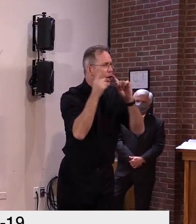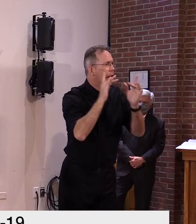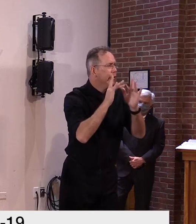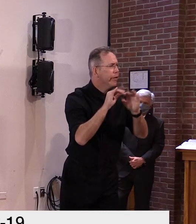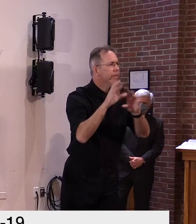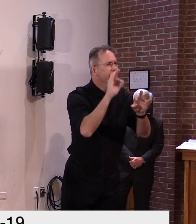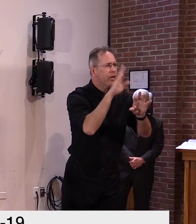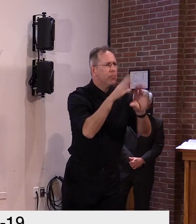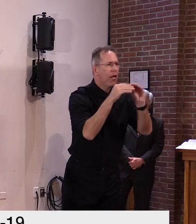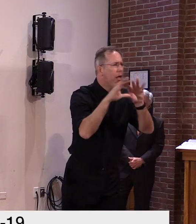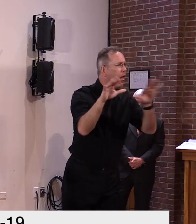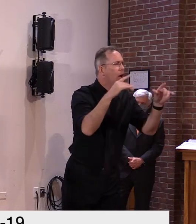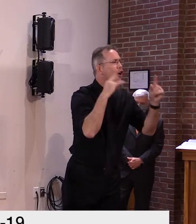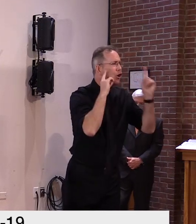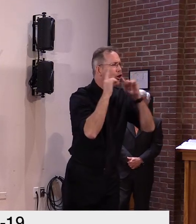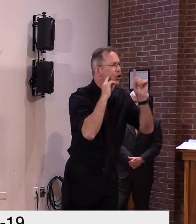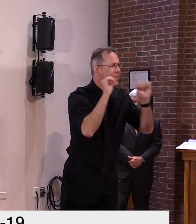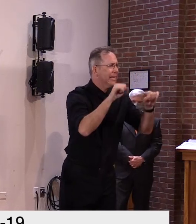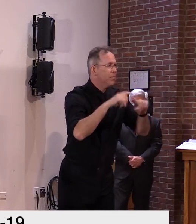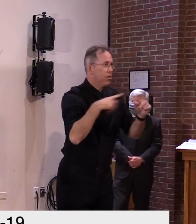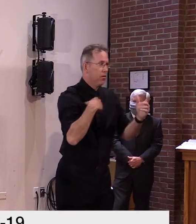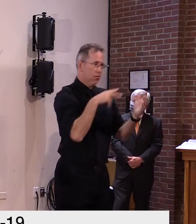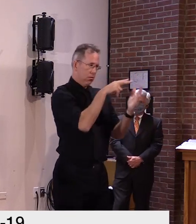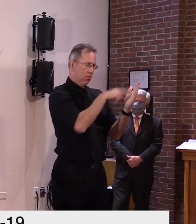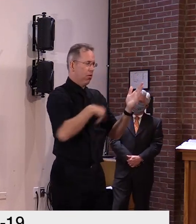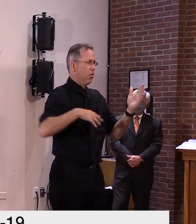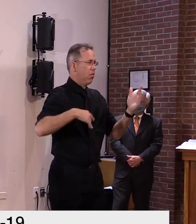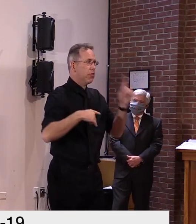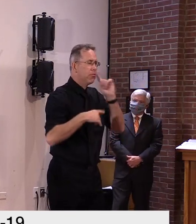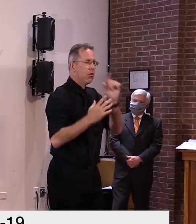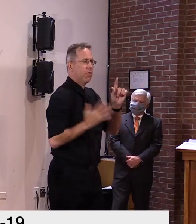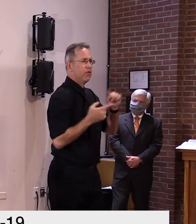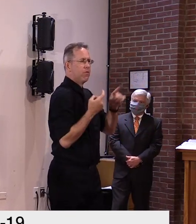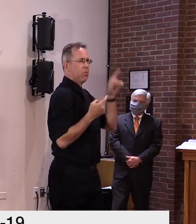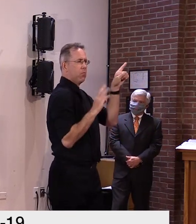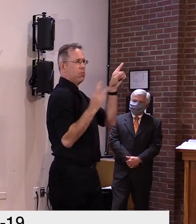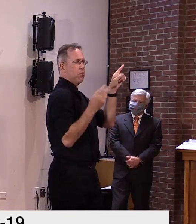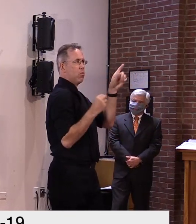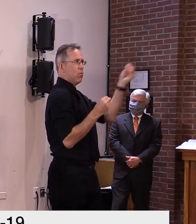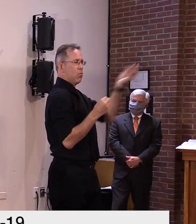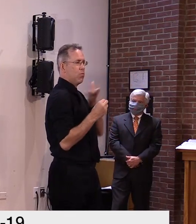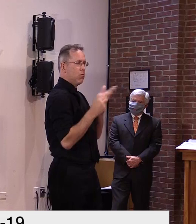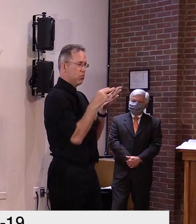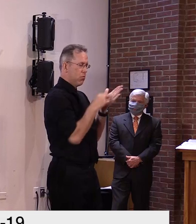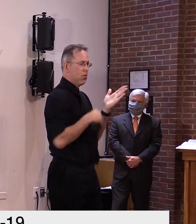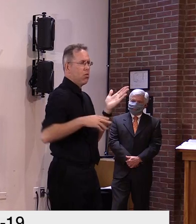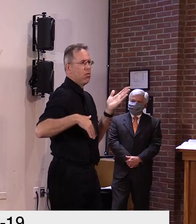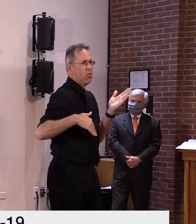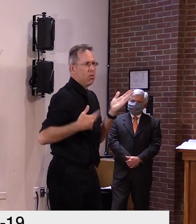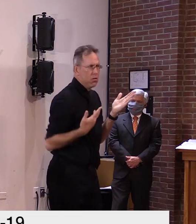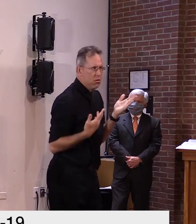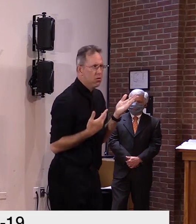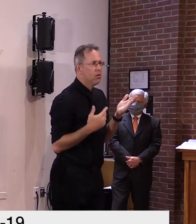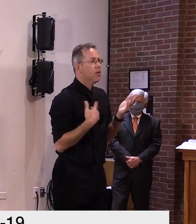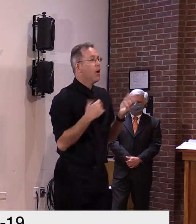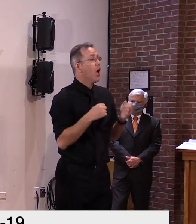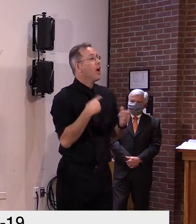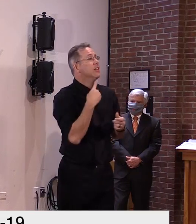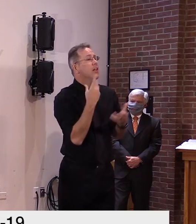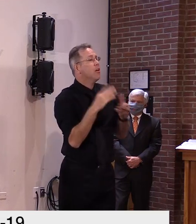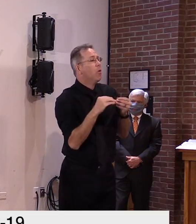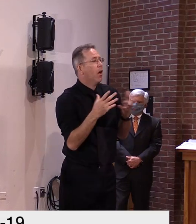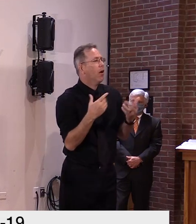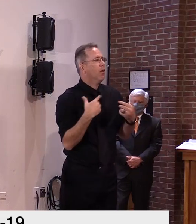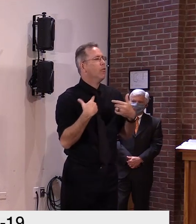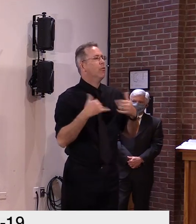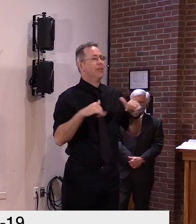in more detail. All I can say is what we did worked,